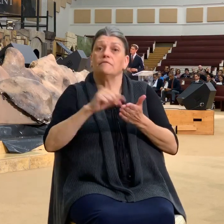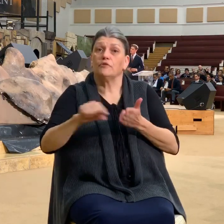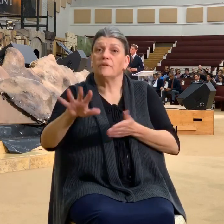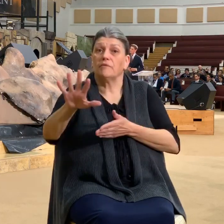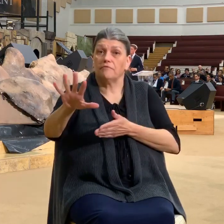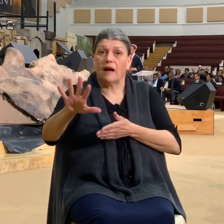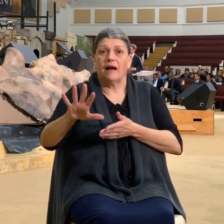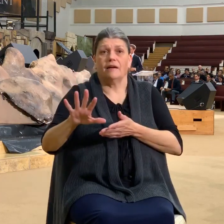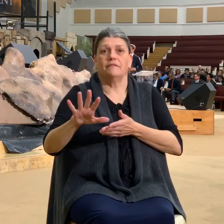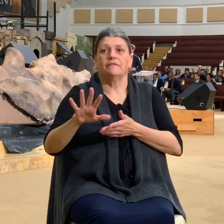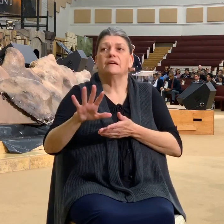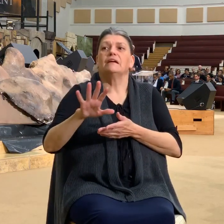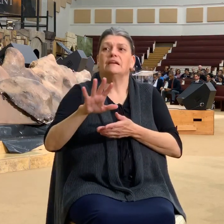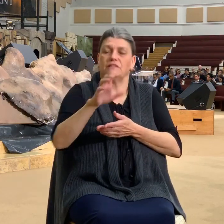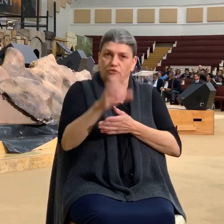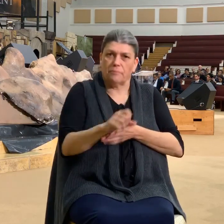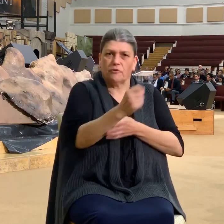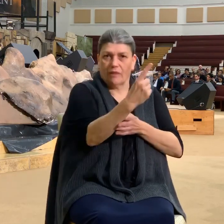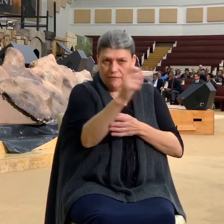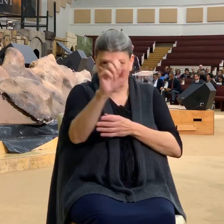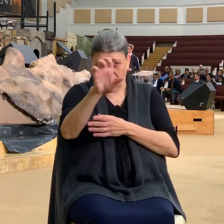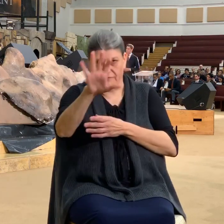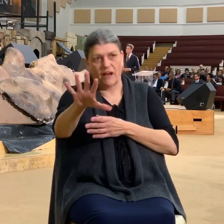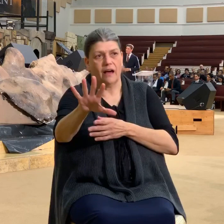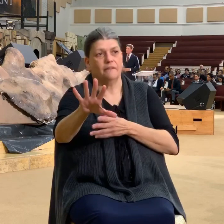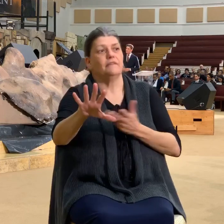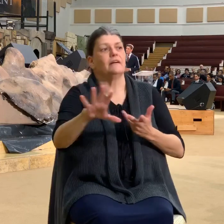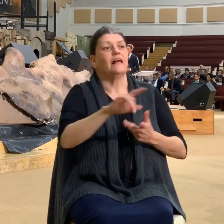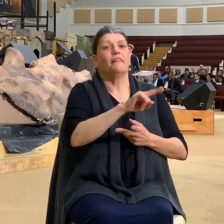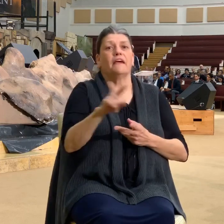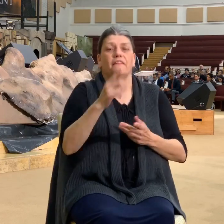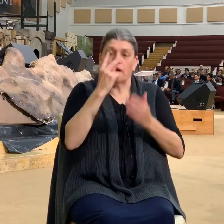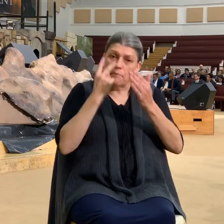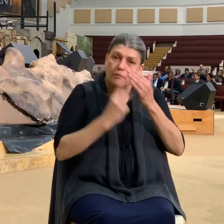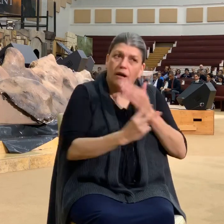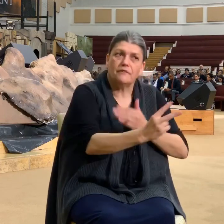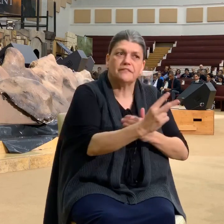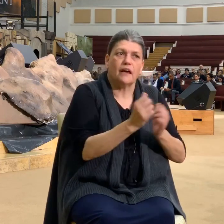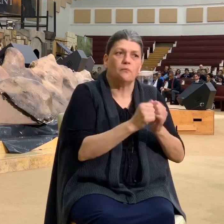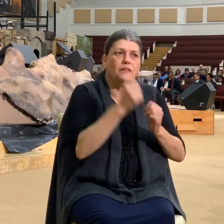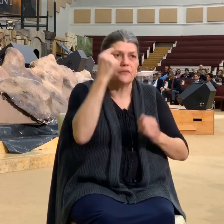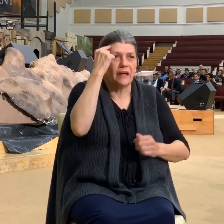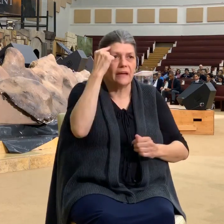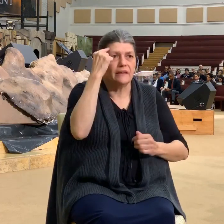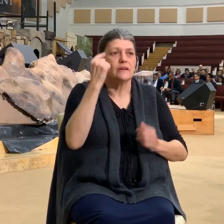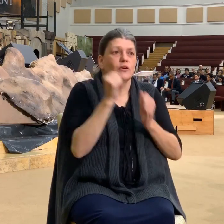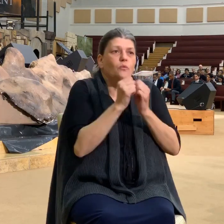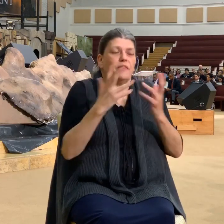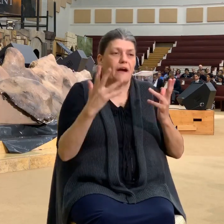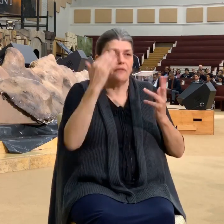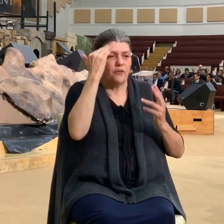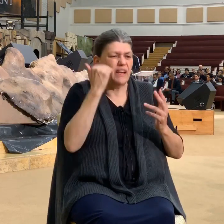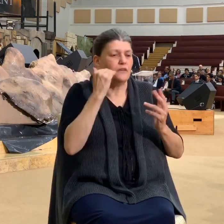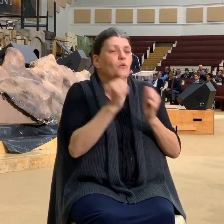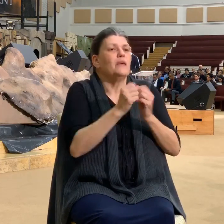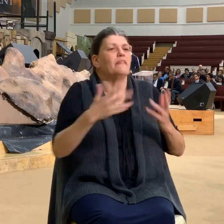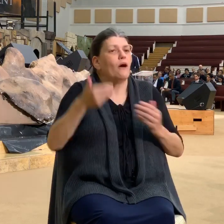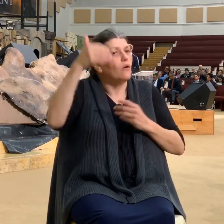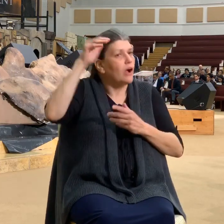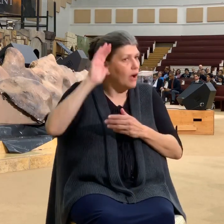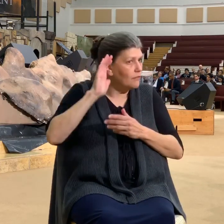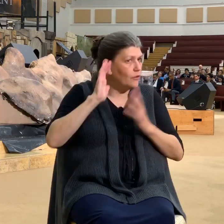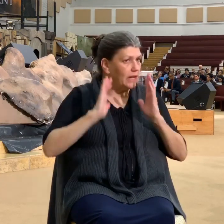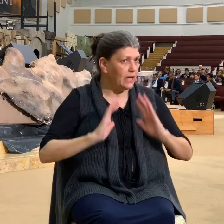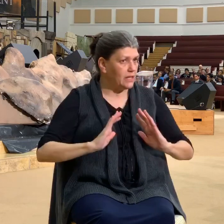chapter 11, every woman that prayeth or prophesieth with her head uncovered dishonoreth her head, for it is even, here's an